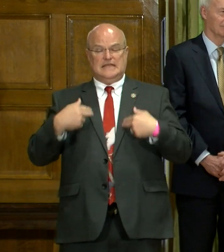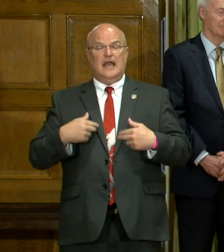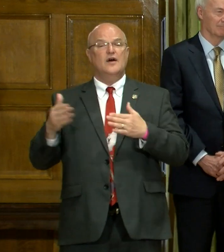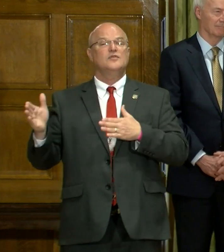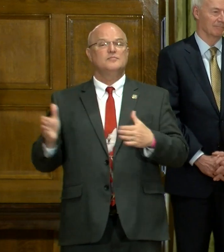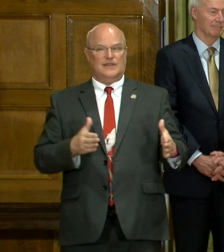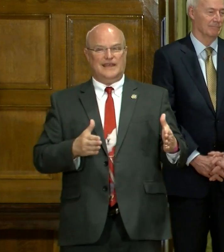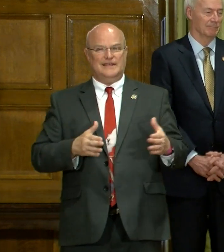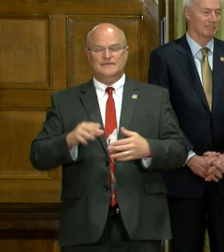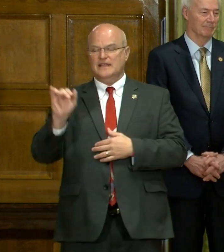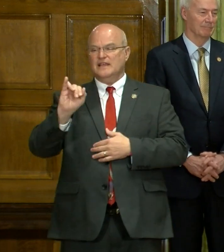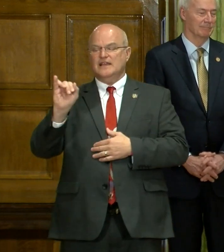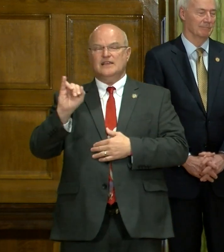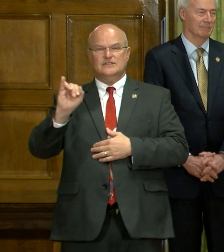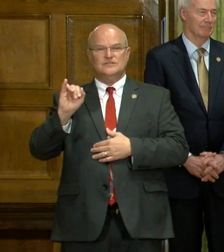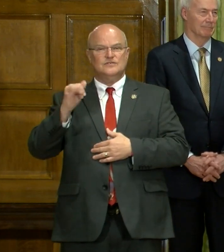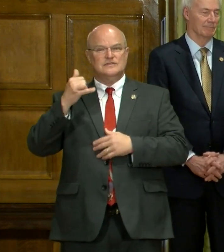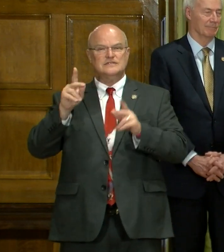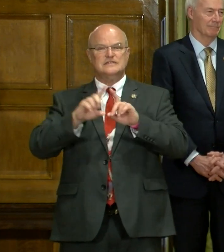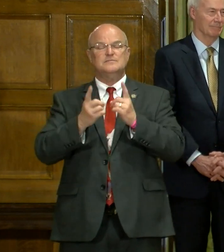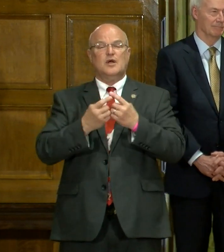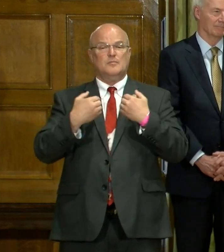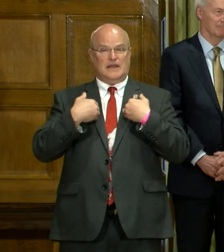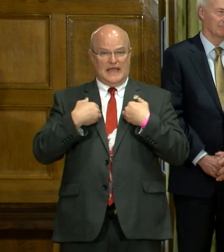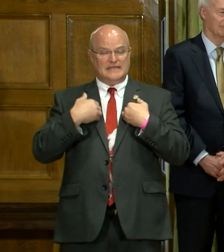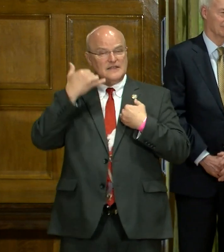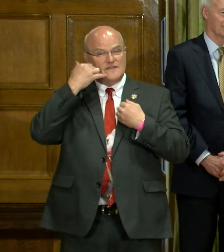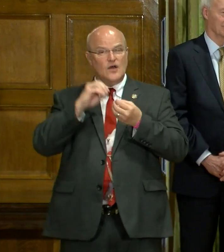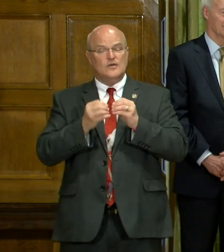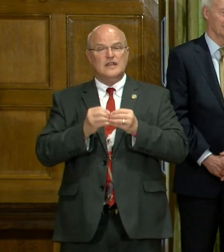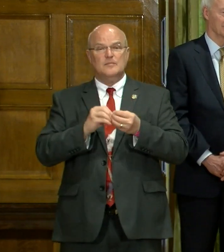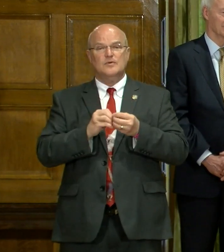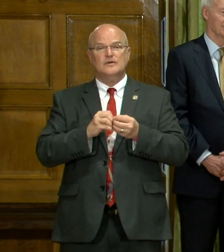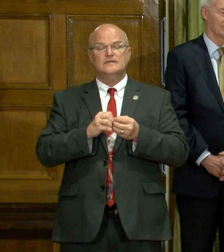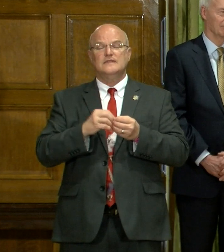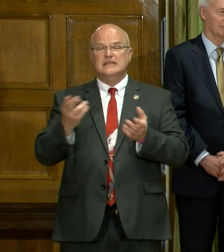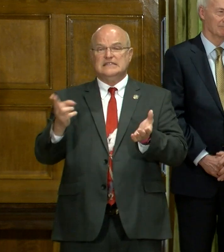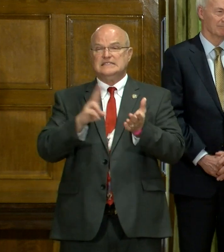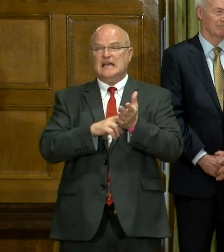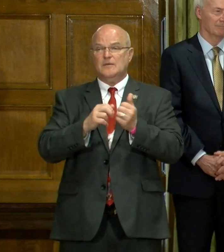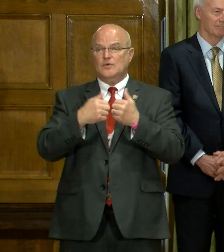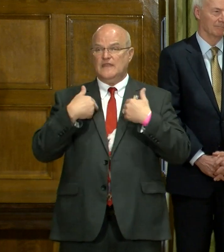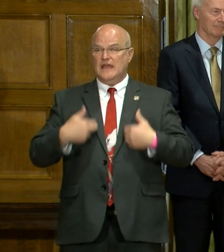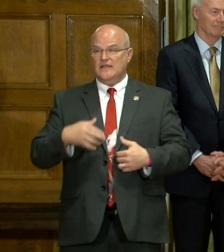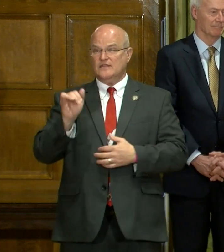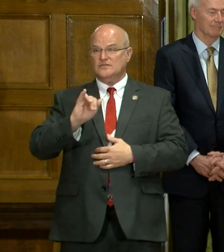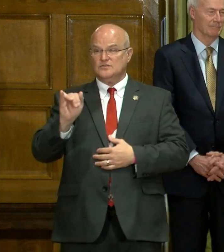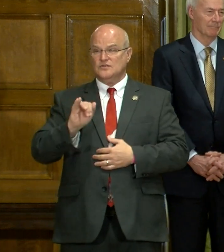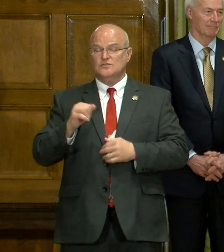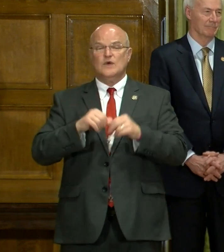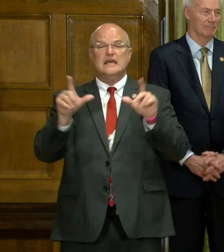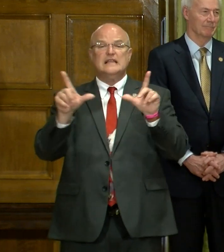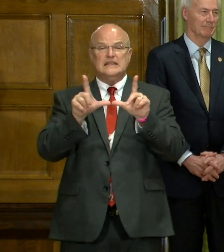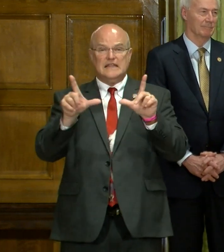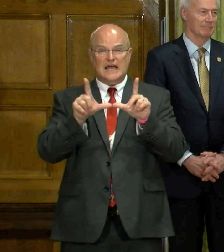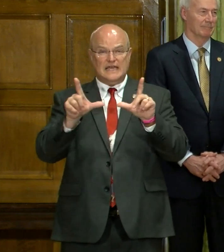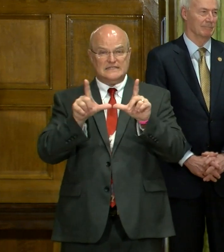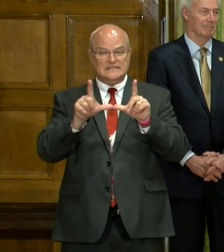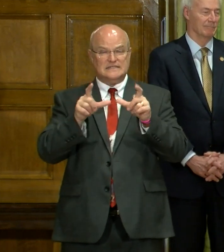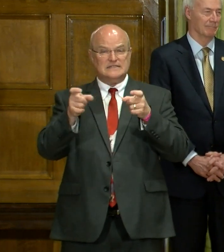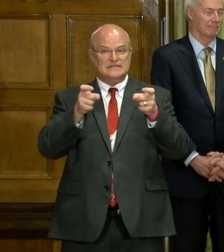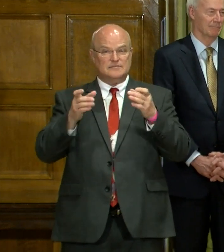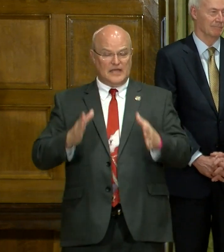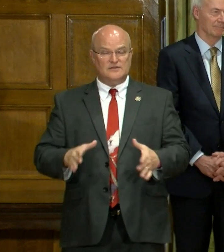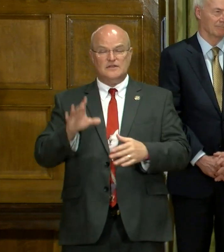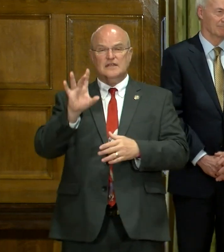insurance department has a toll-free number available for people who have lost employer-based coverage to sign up with a health insurance with a licensed marketplace